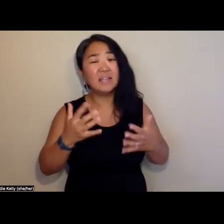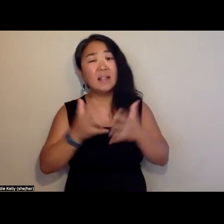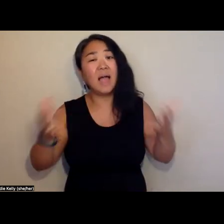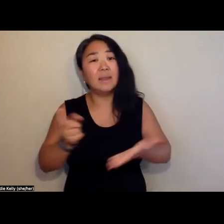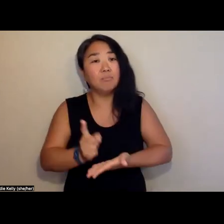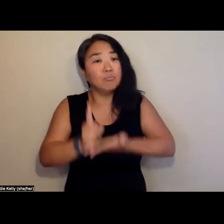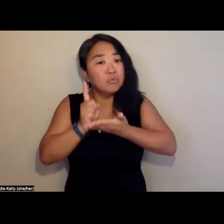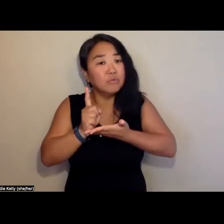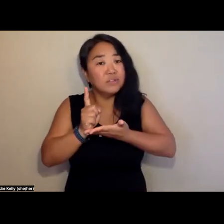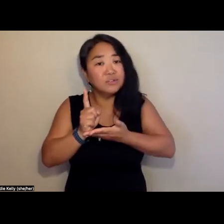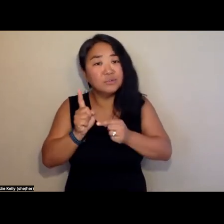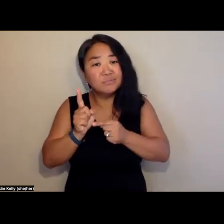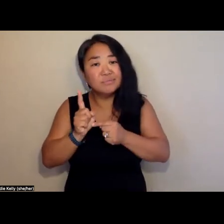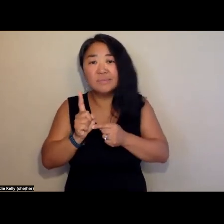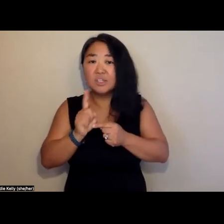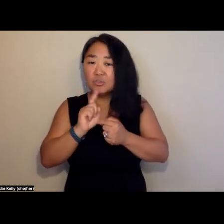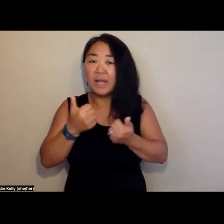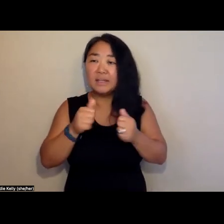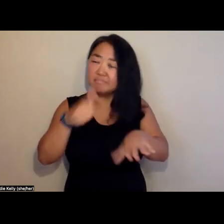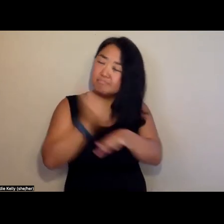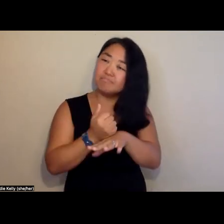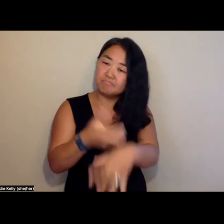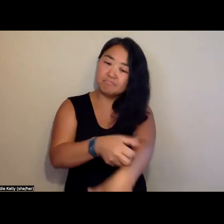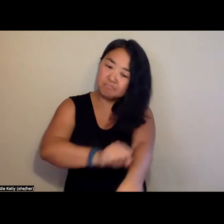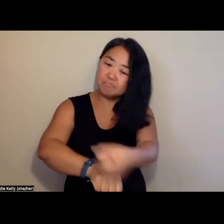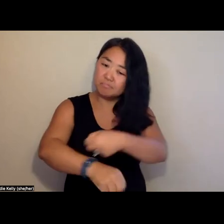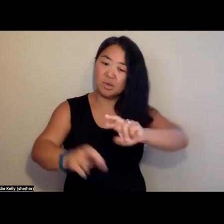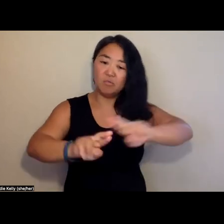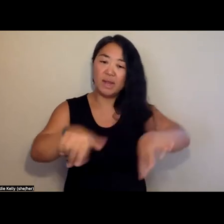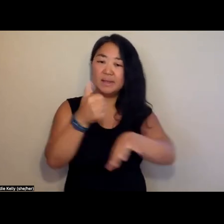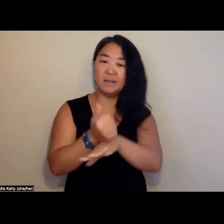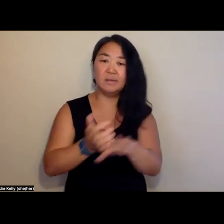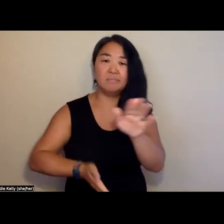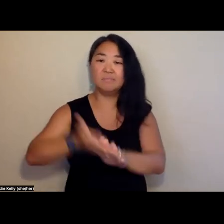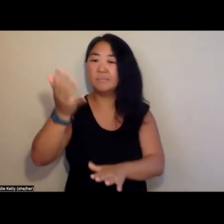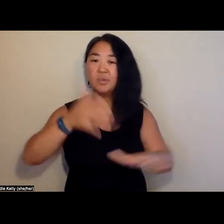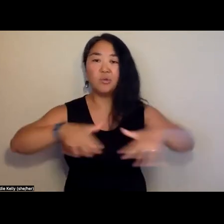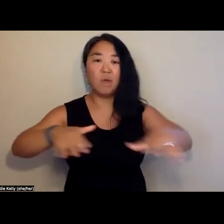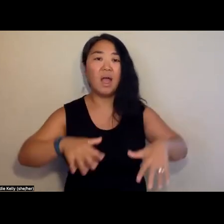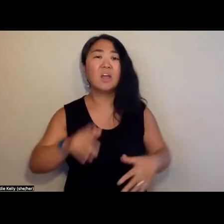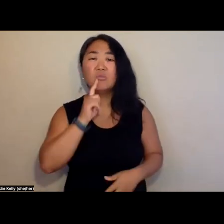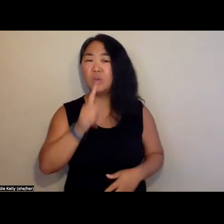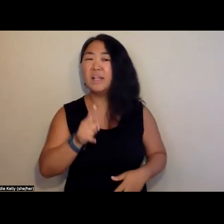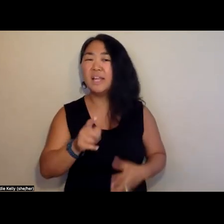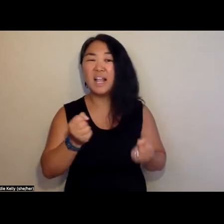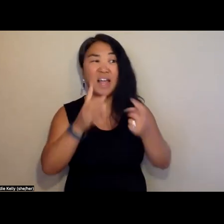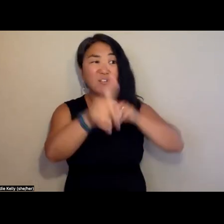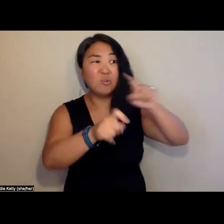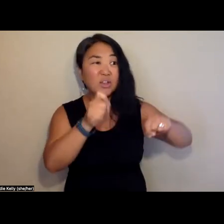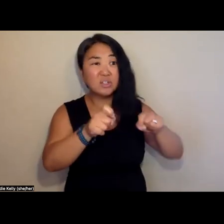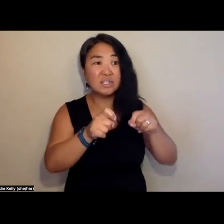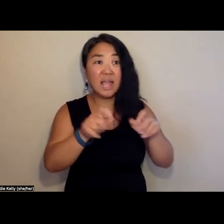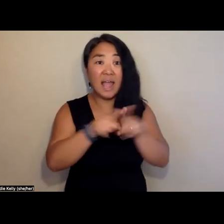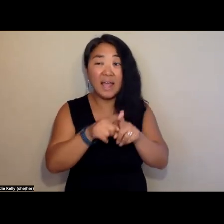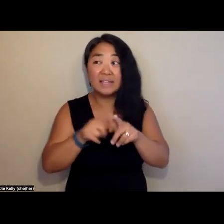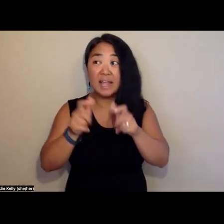to set out and do this walk. There's a lot of questions about how people are received in different places as they wander,